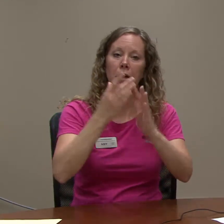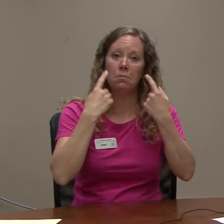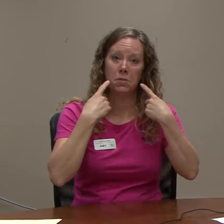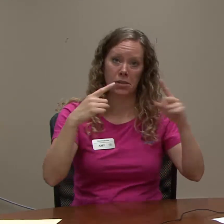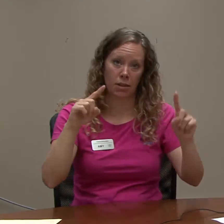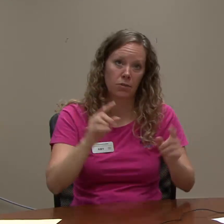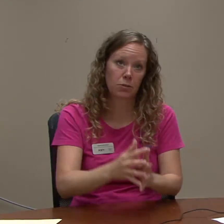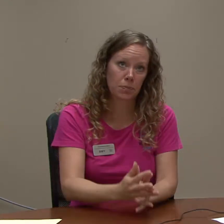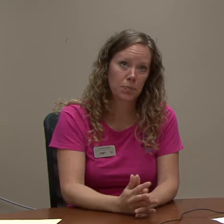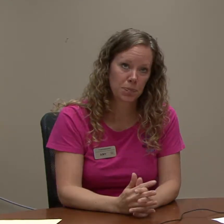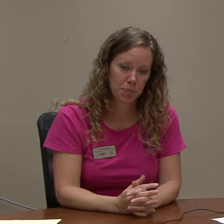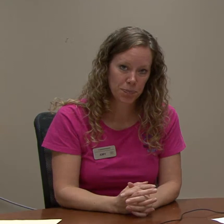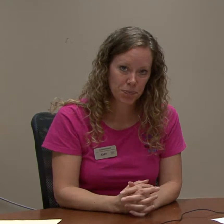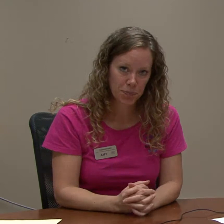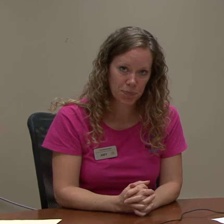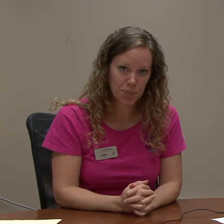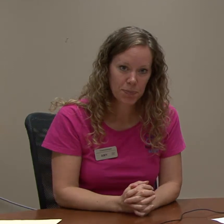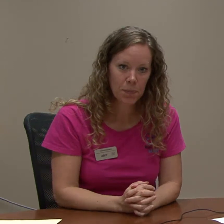successful.